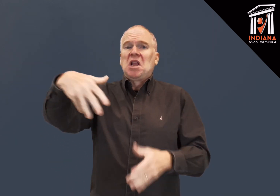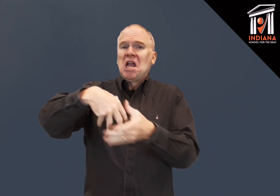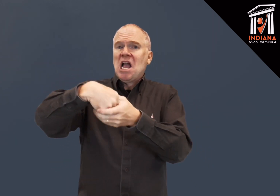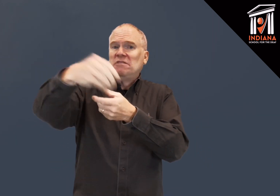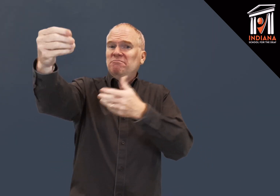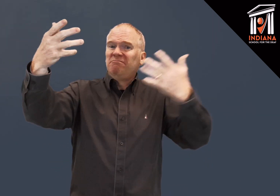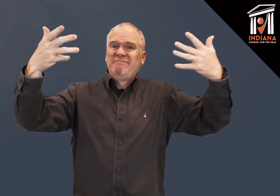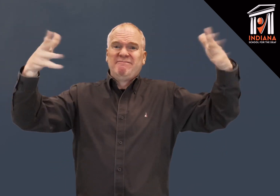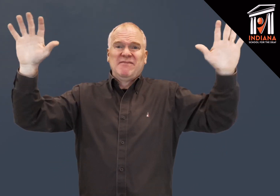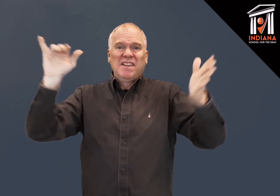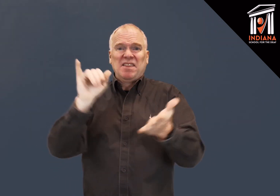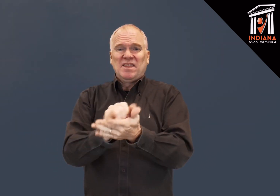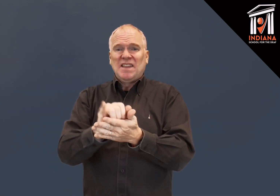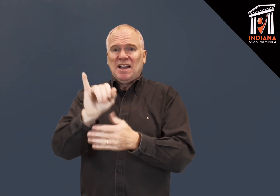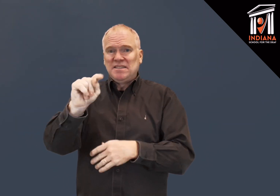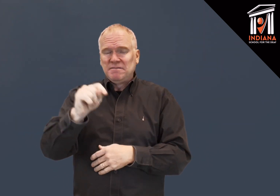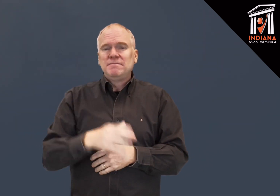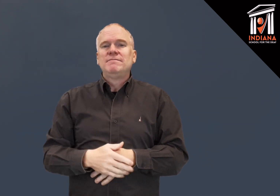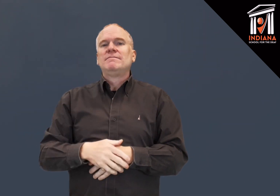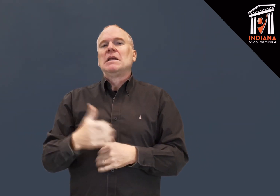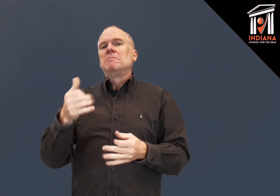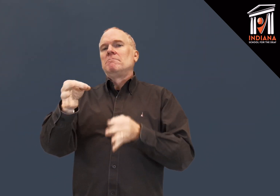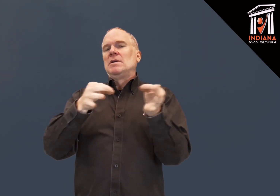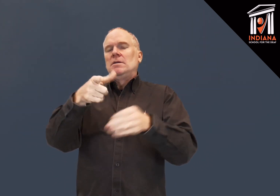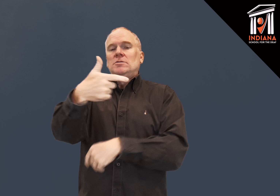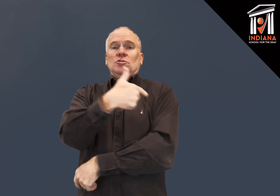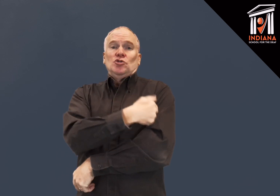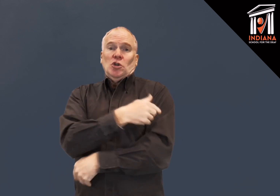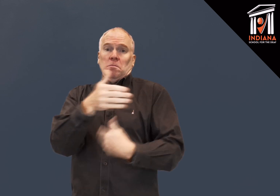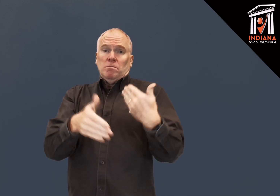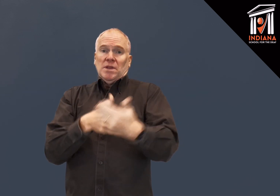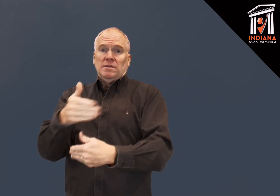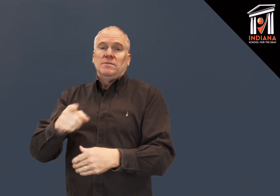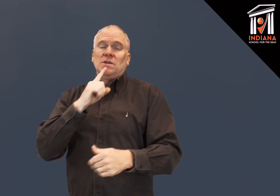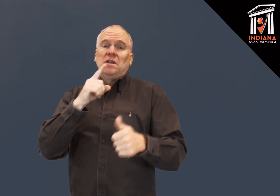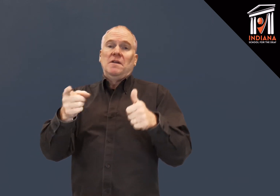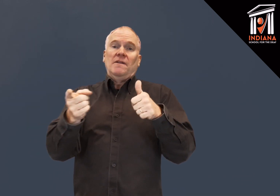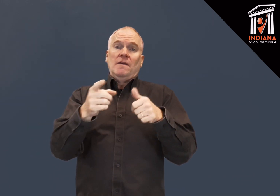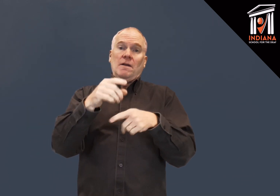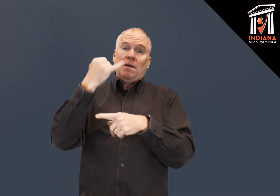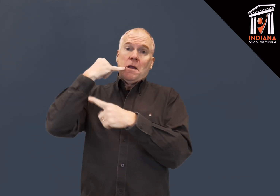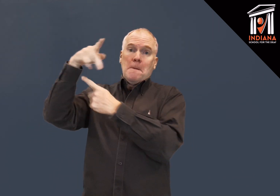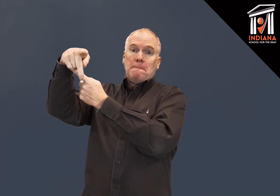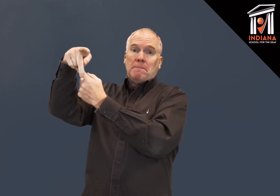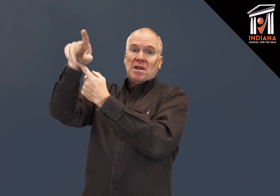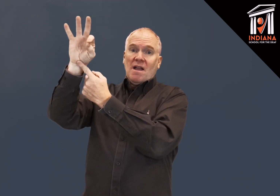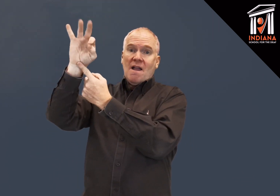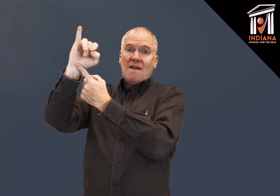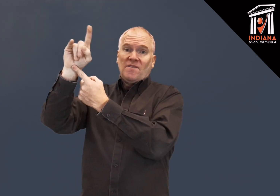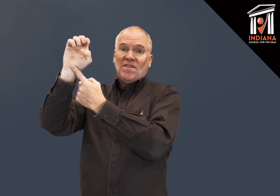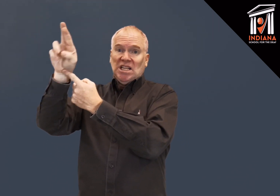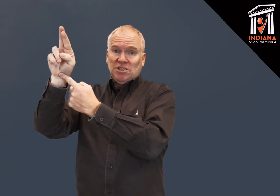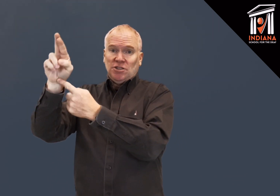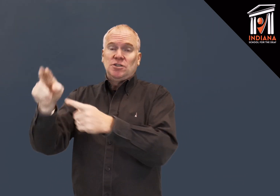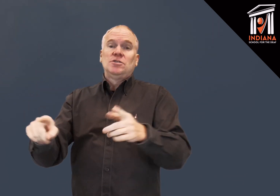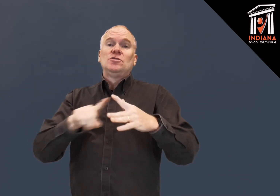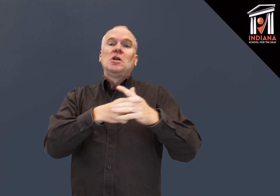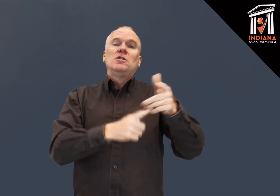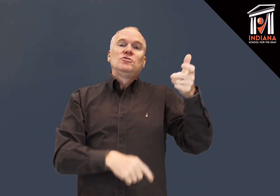symptoms? So when I walked up to that station, I just gave them the thumbs up signal over and over again. And then I was free to leave.